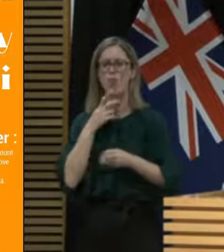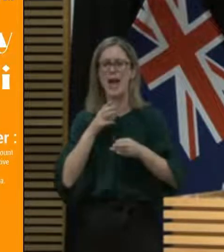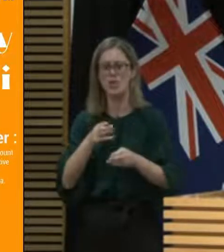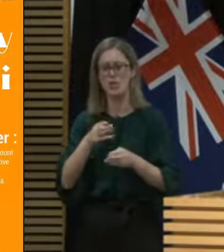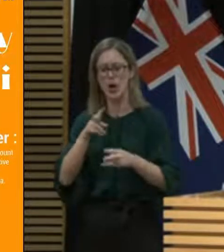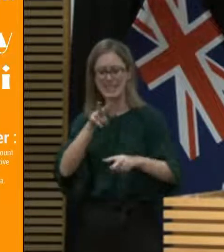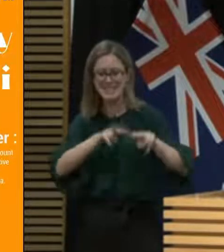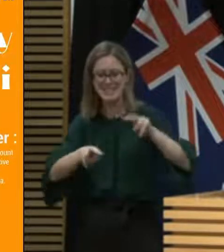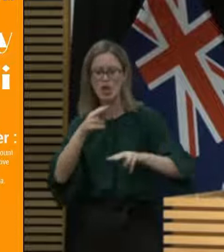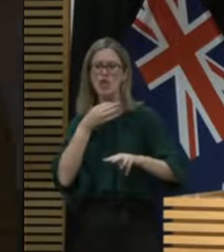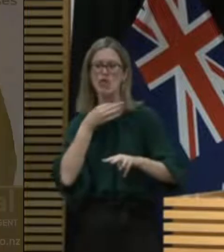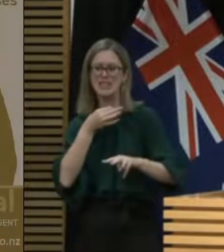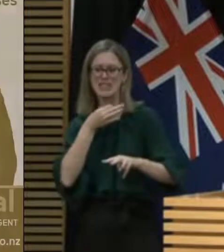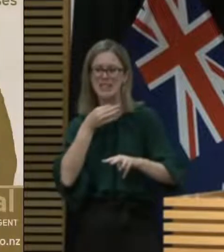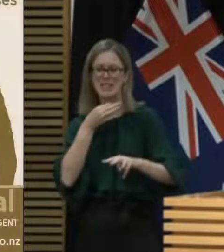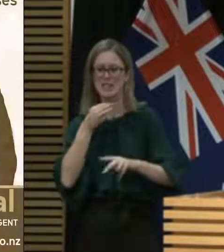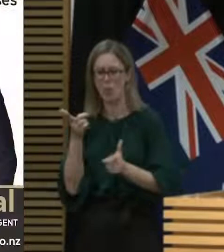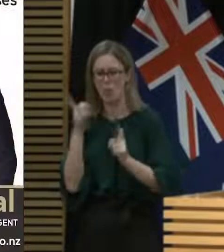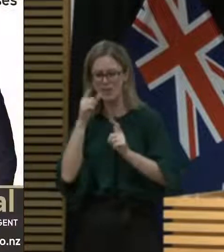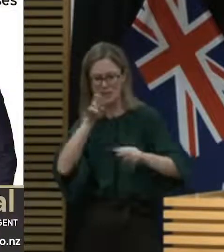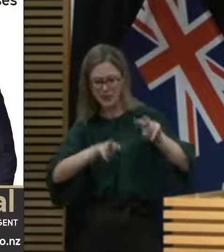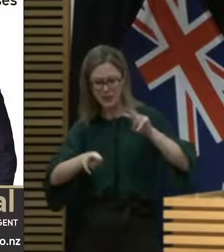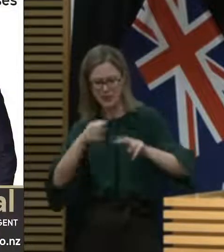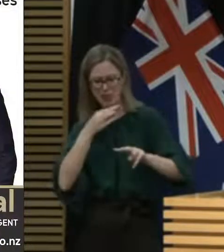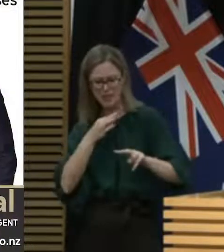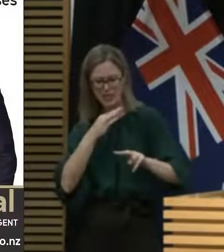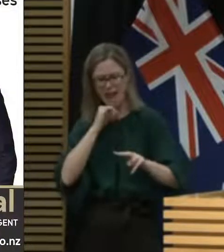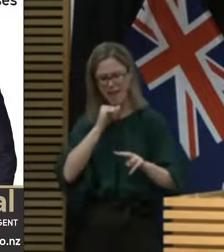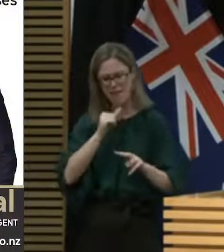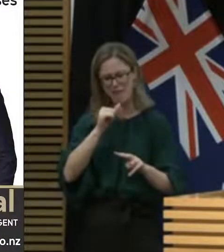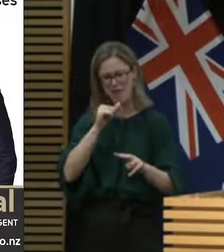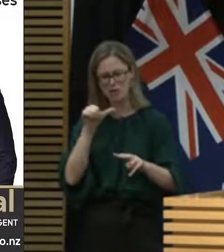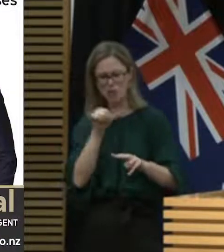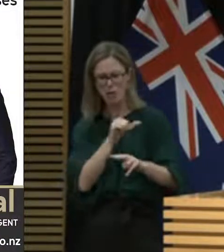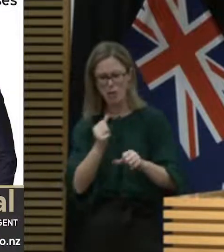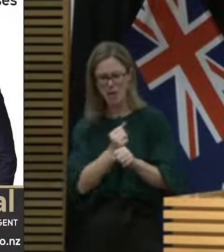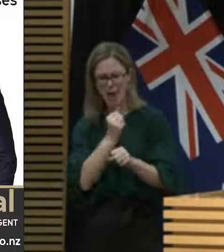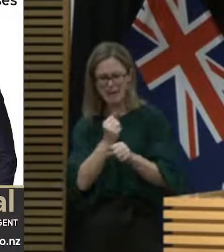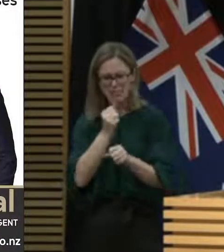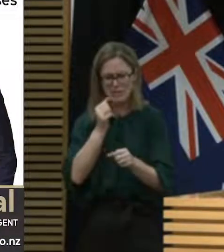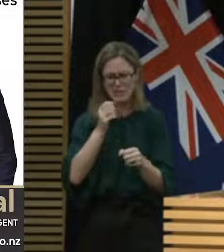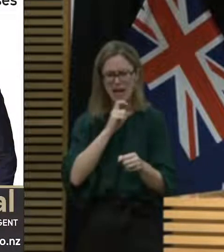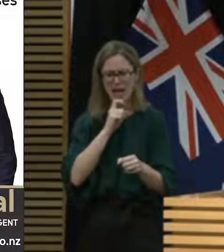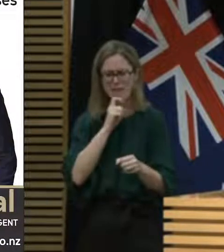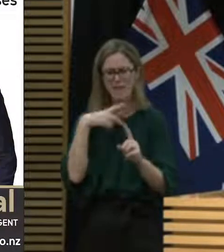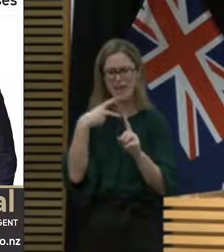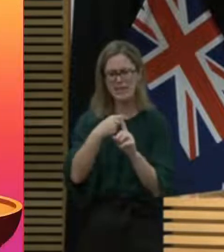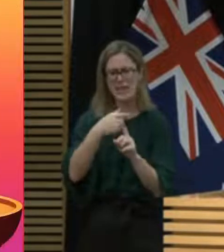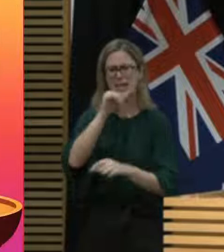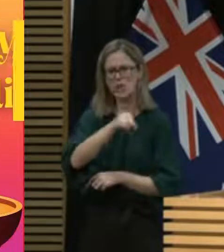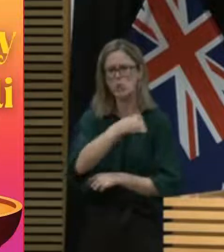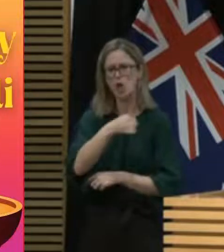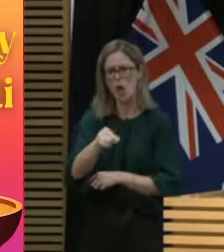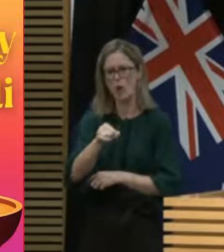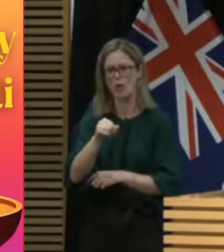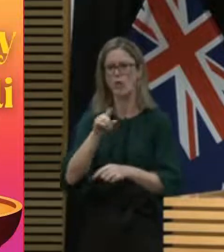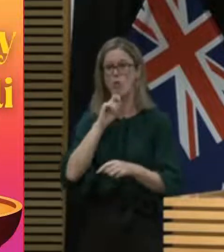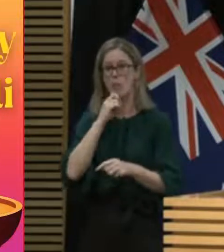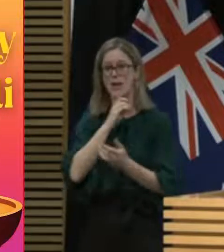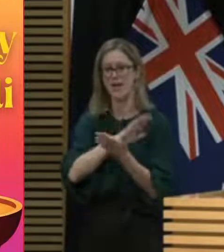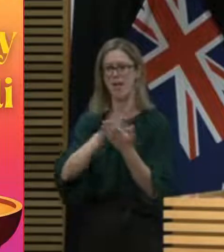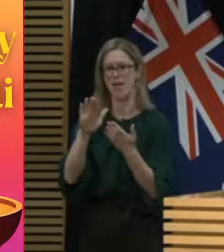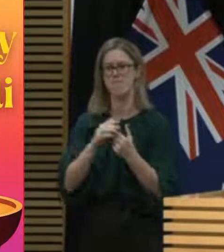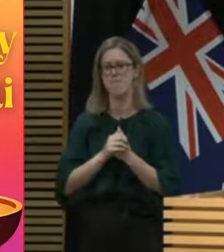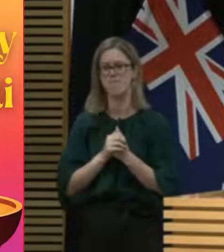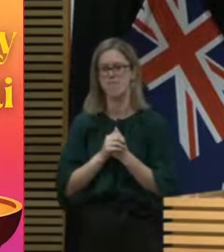assessment process for employers to follow when deciding whether they can require vaccination for different types of work. It'll cover